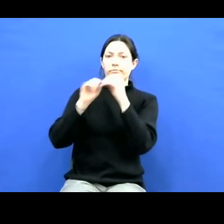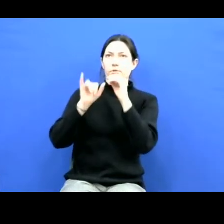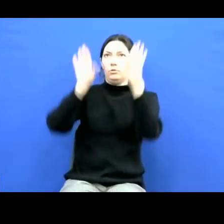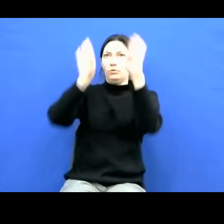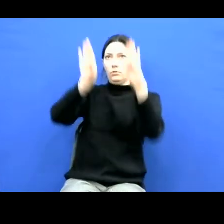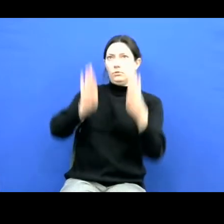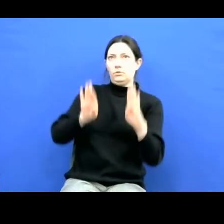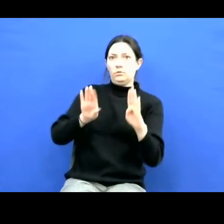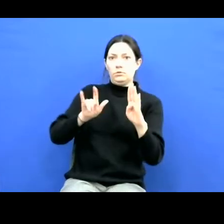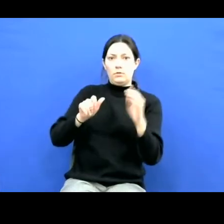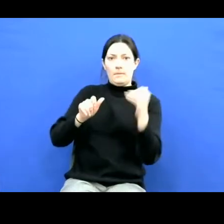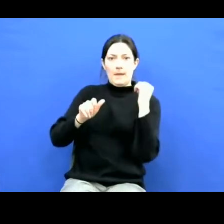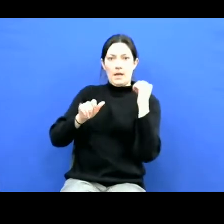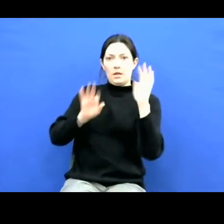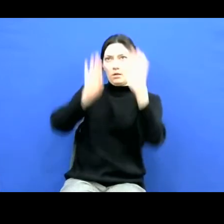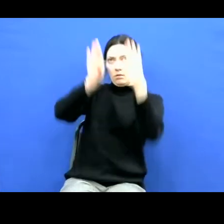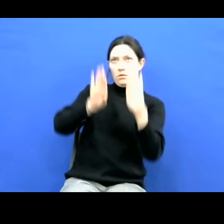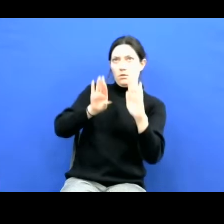get that